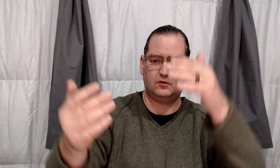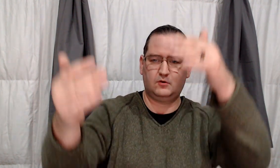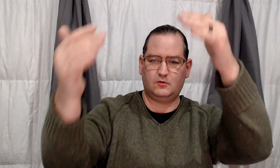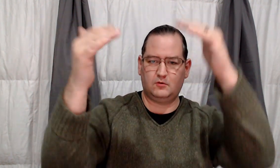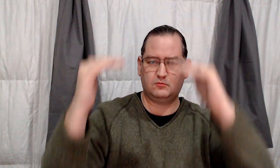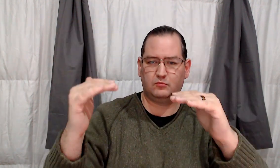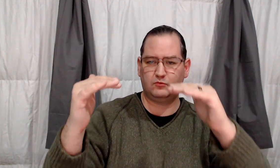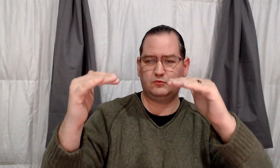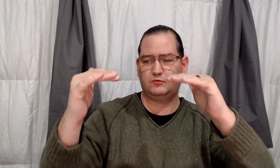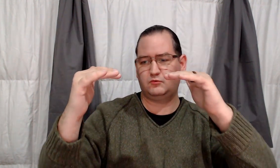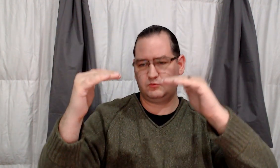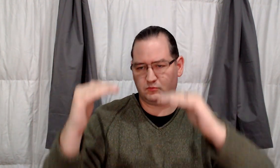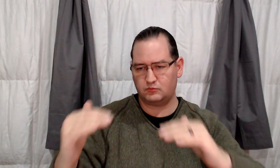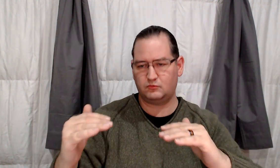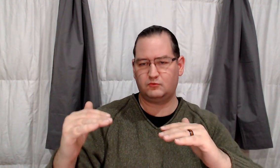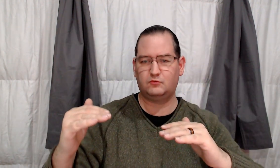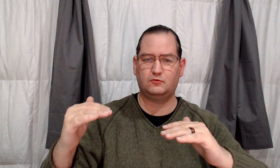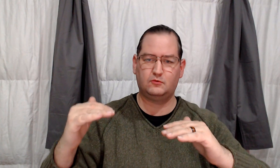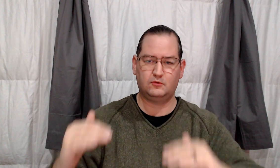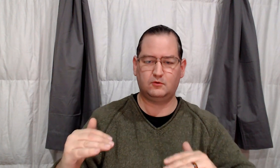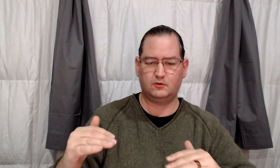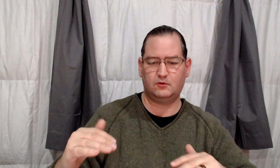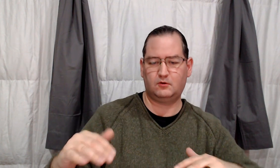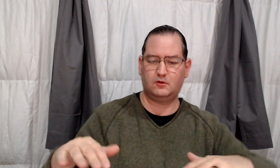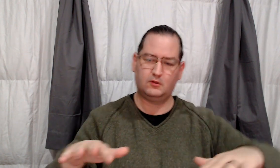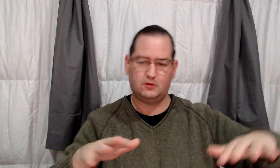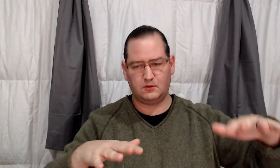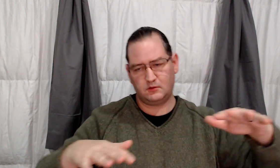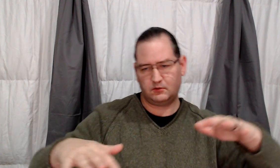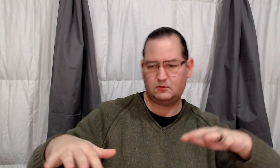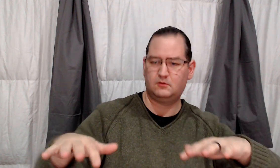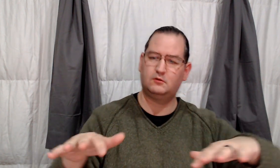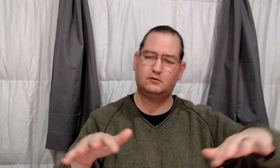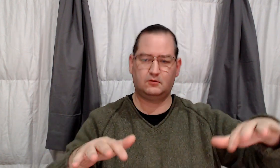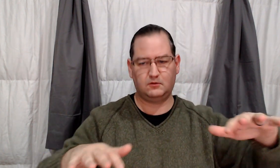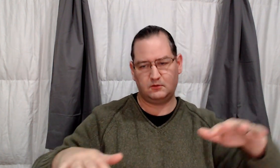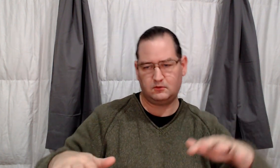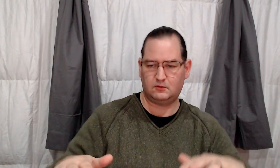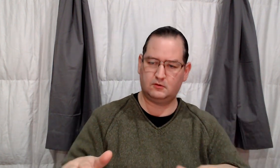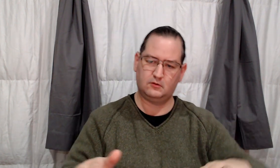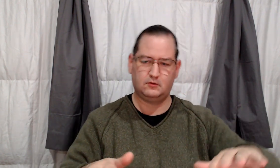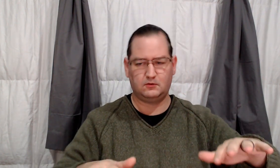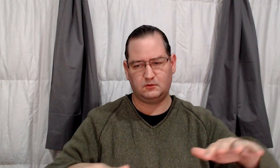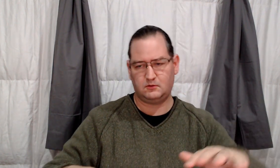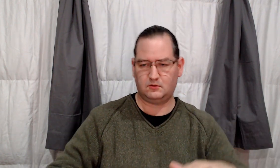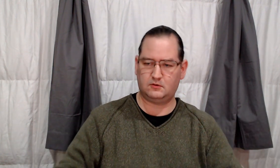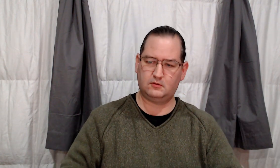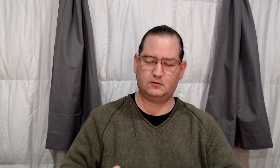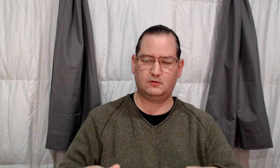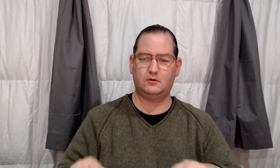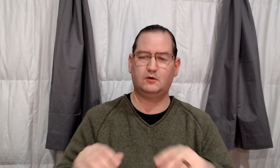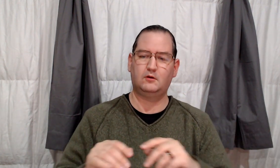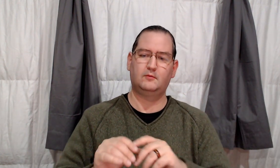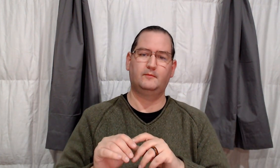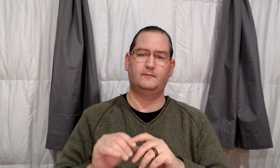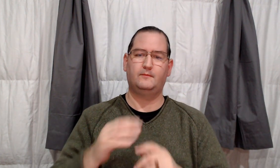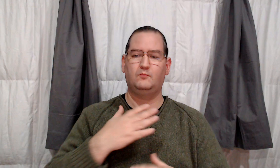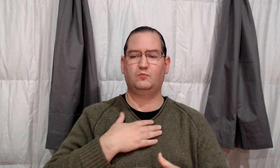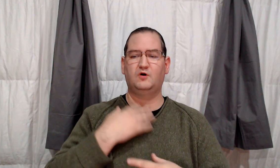And as you drift even deeper, my voice and my words will drift with you to become a part of your